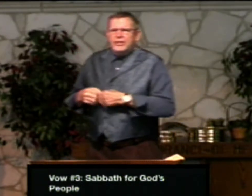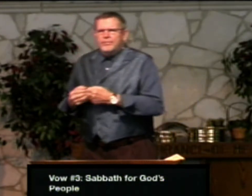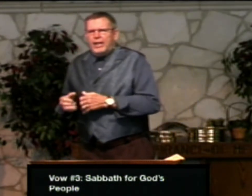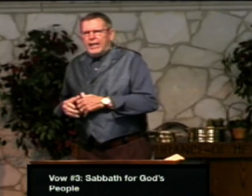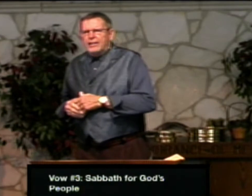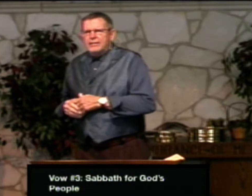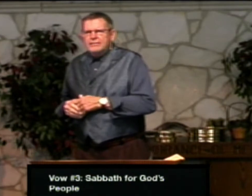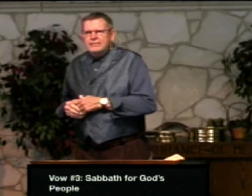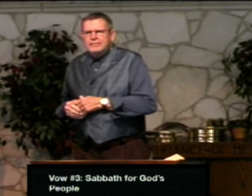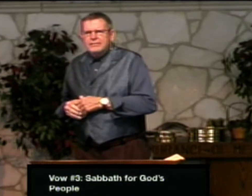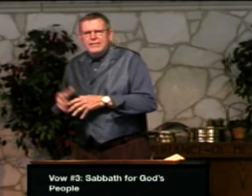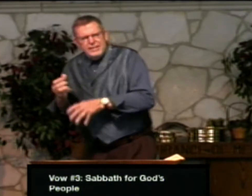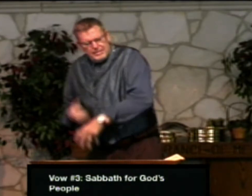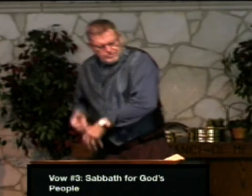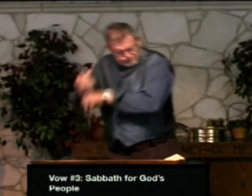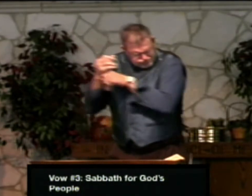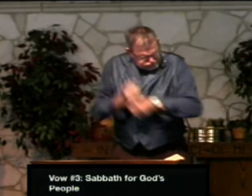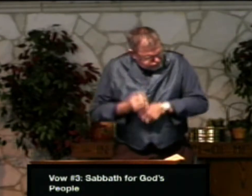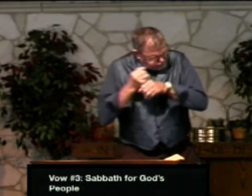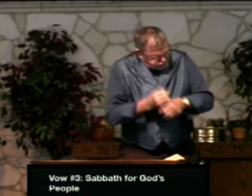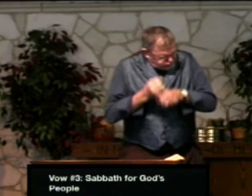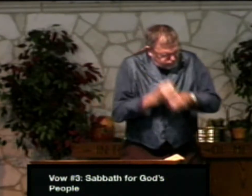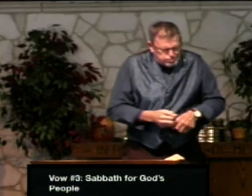he took a break.